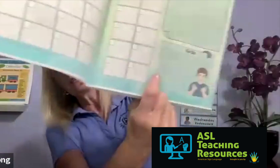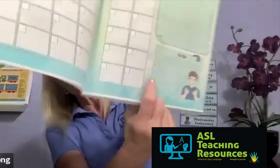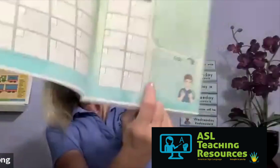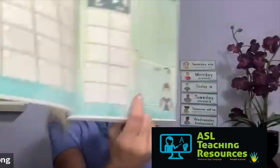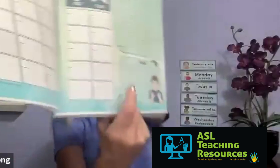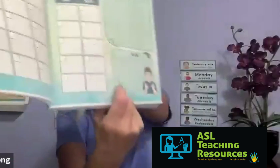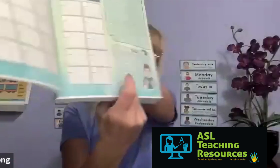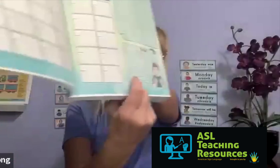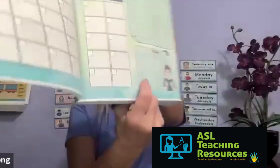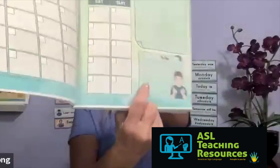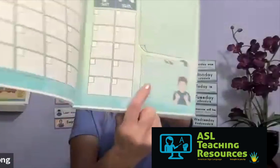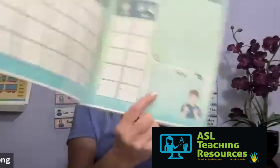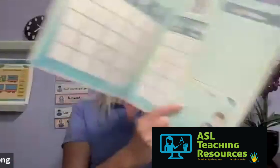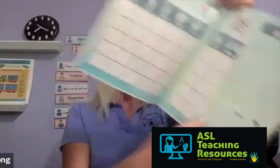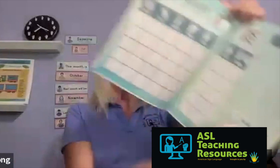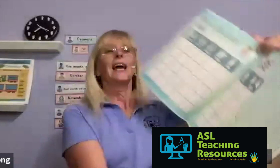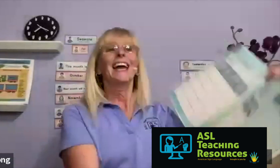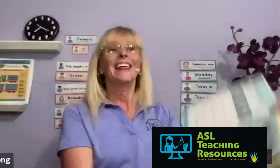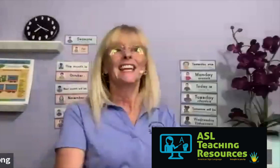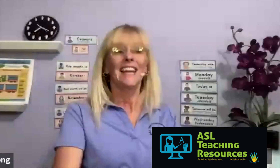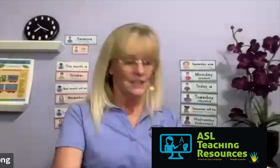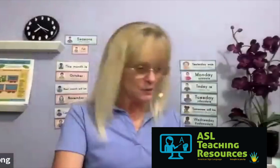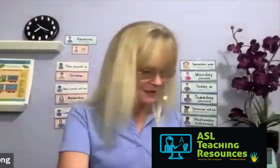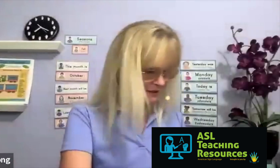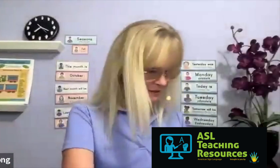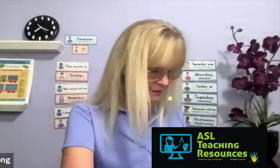here. Okay, and the next one